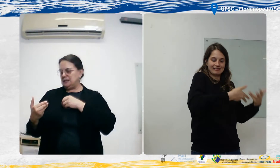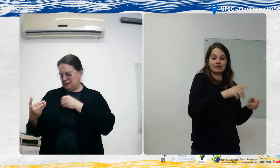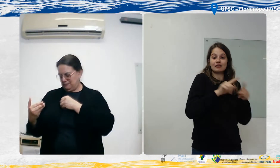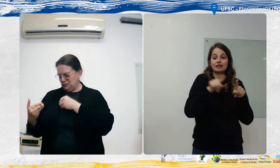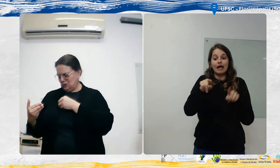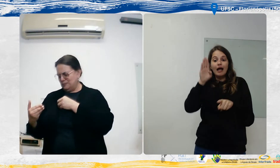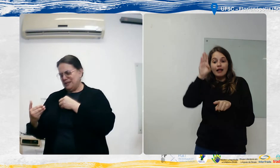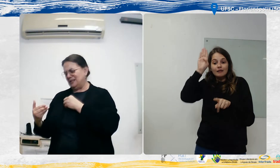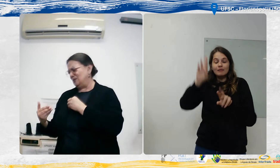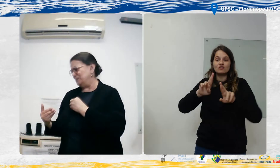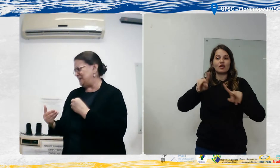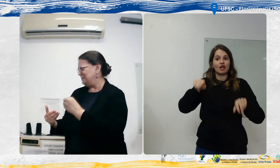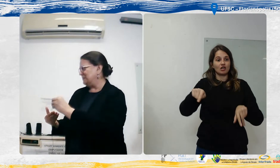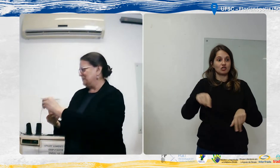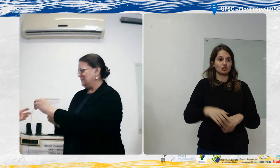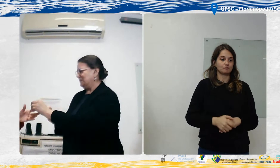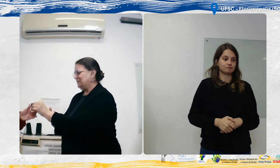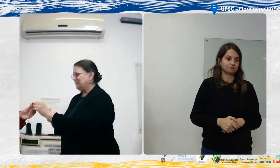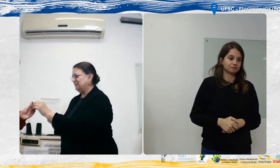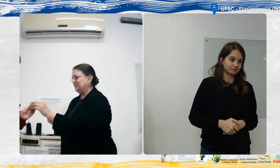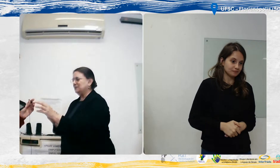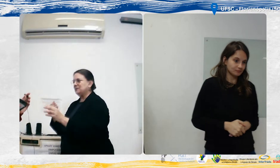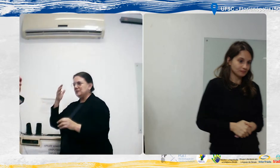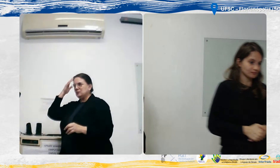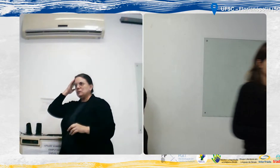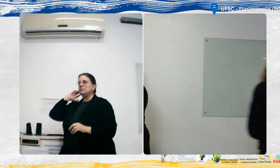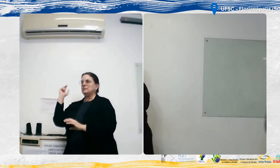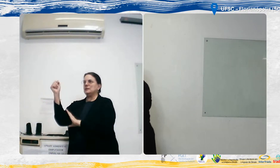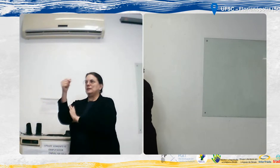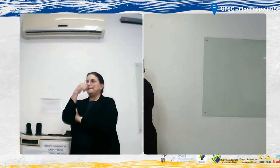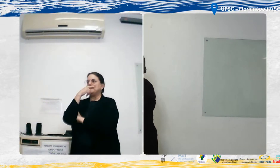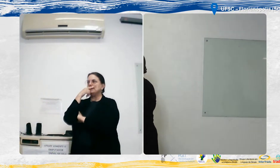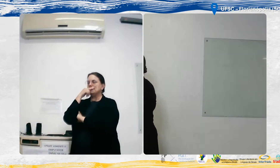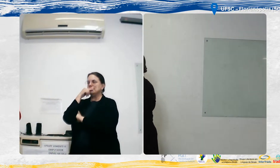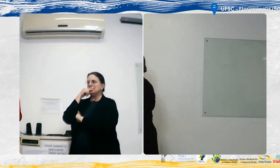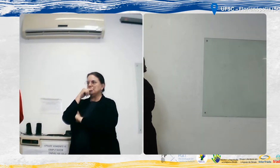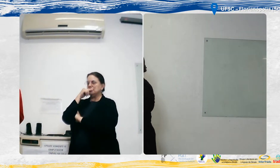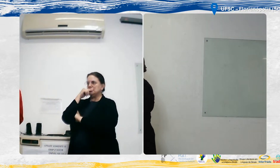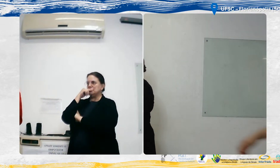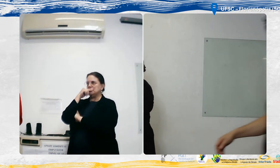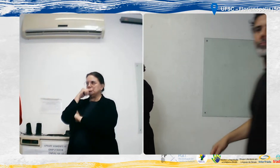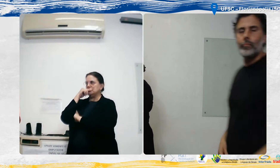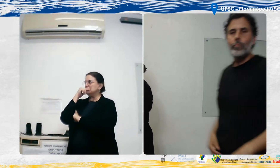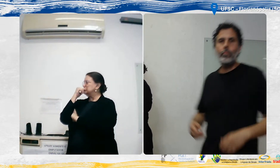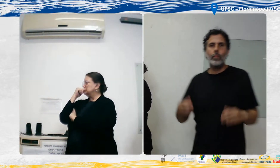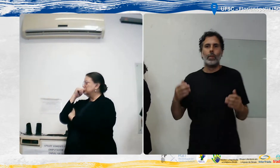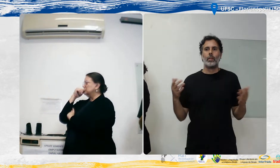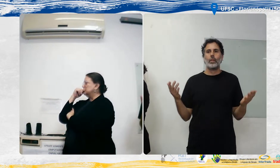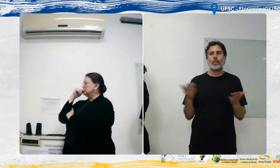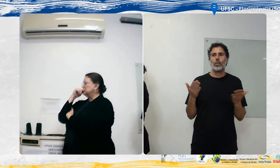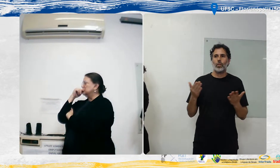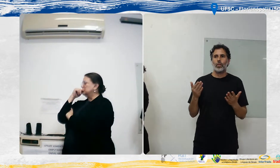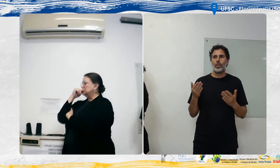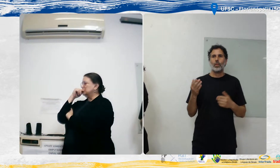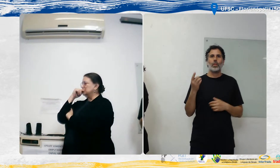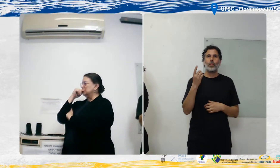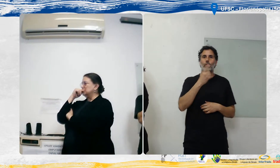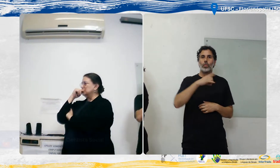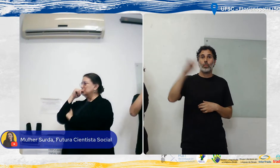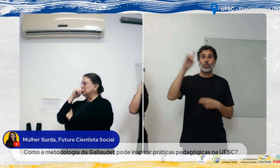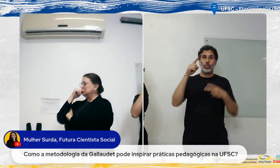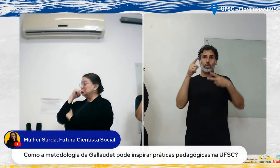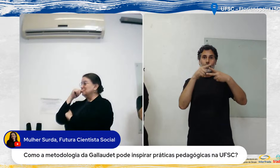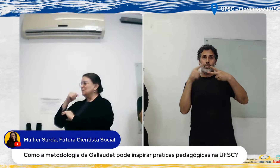at it. Hope that helps. Thank you. And the last one, I'm going to take the last two